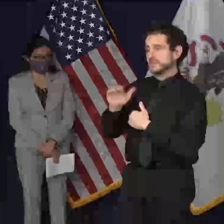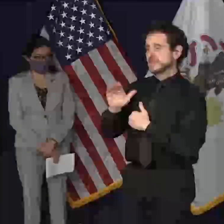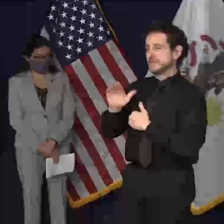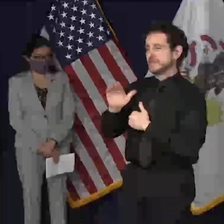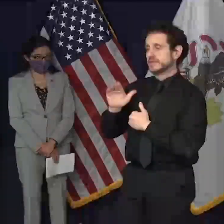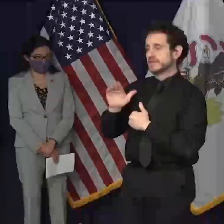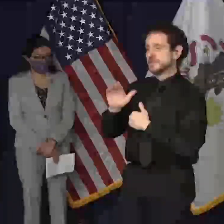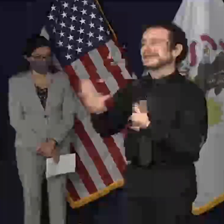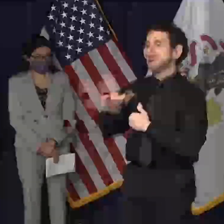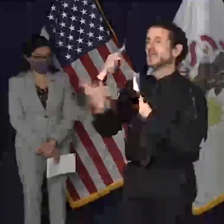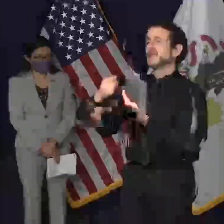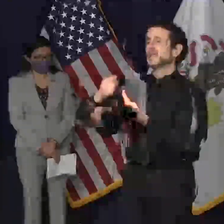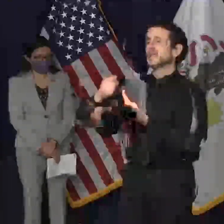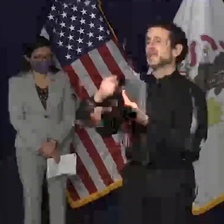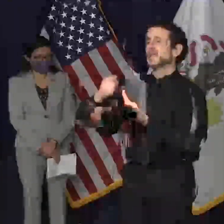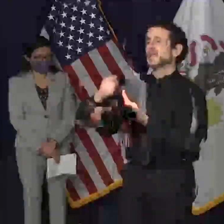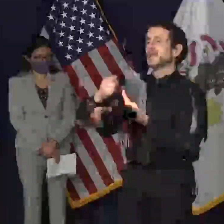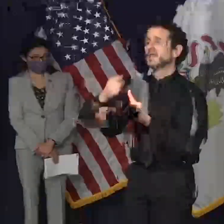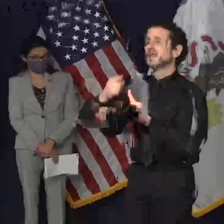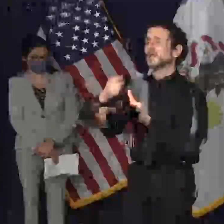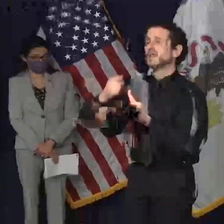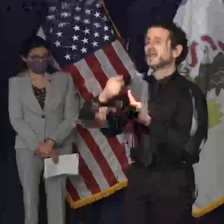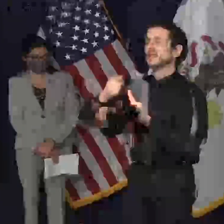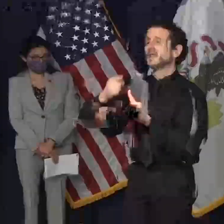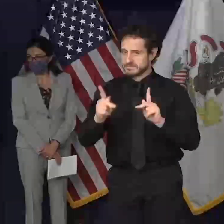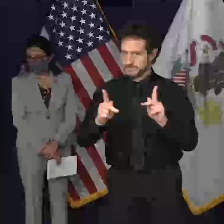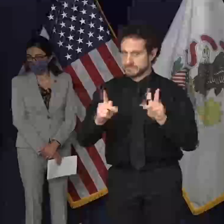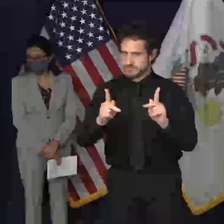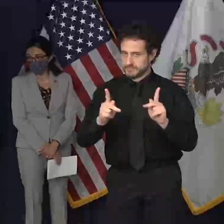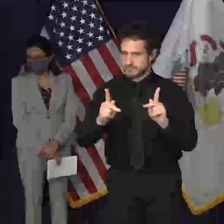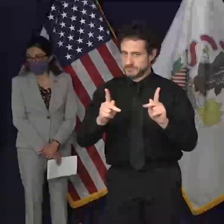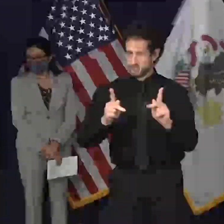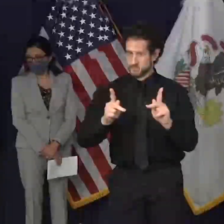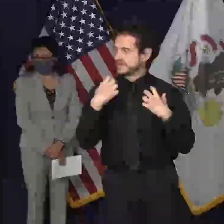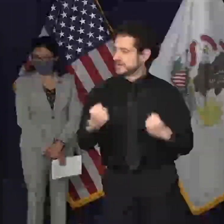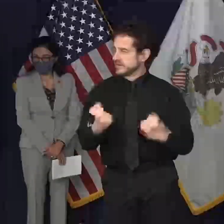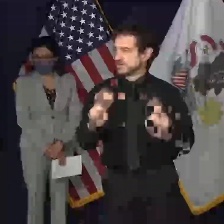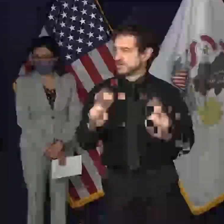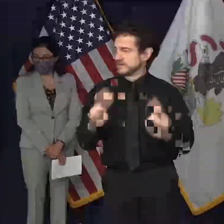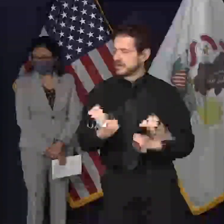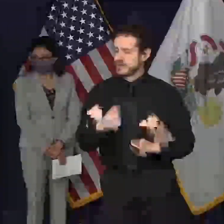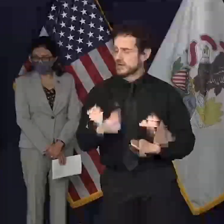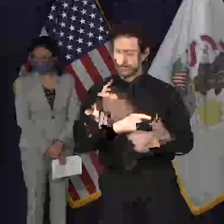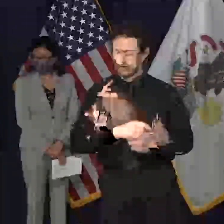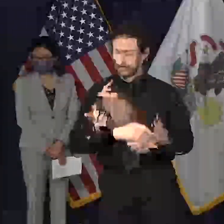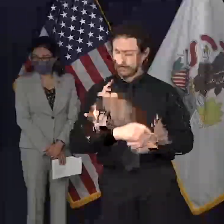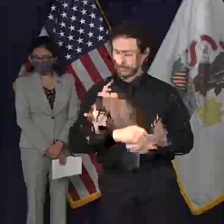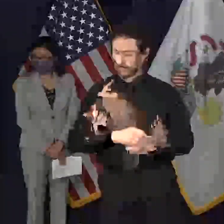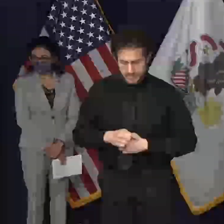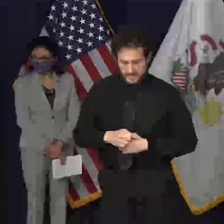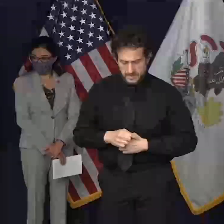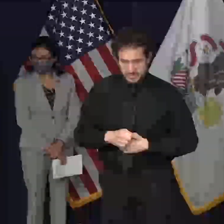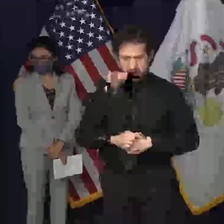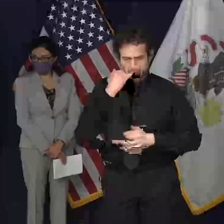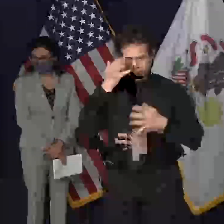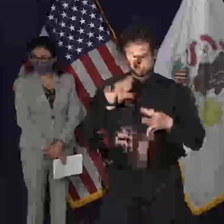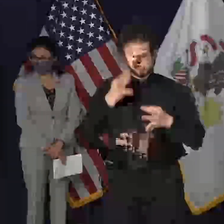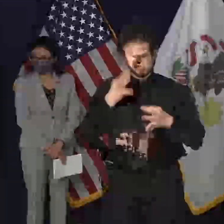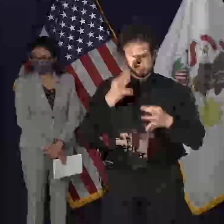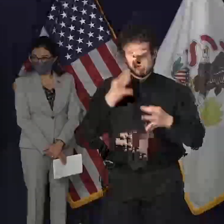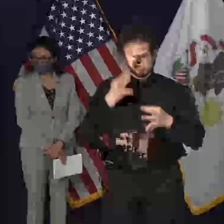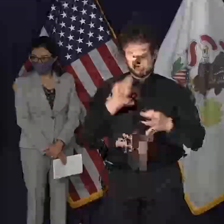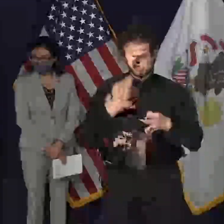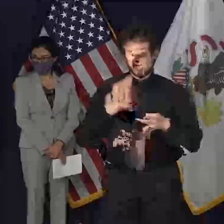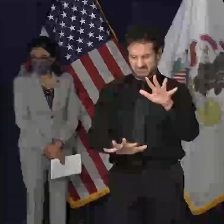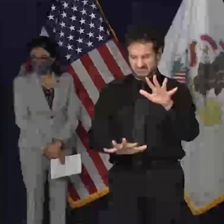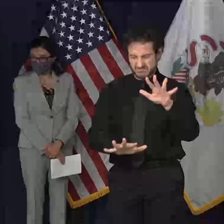keep the people of Illinois safe and healthy. She had one more follow-up. In terms of determining whether a certain region is ready to move to the next phase, will